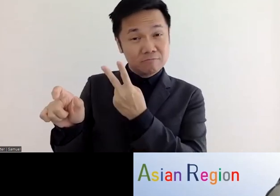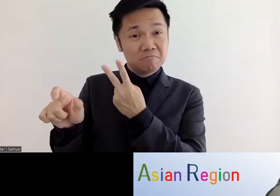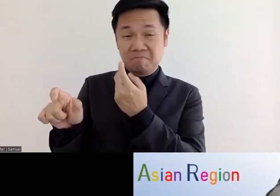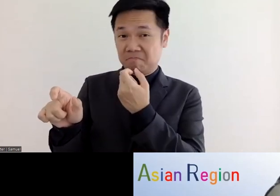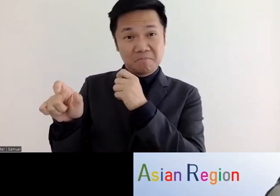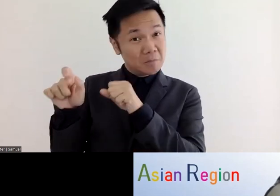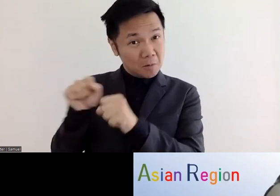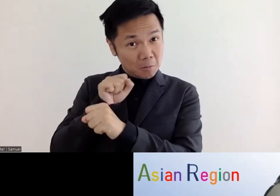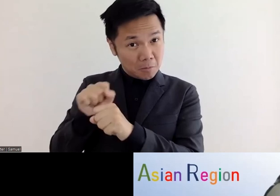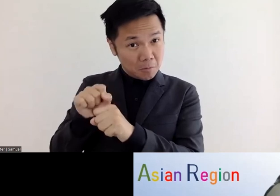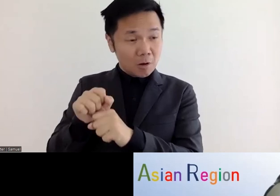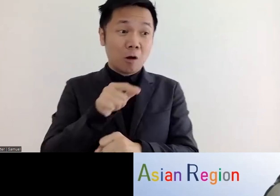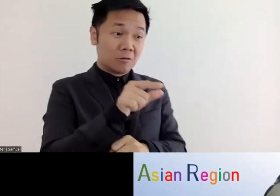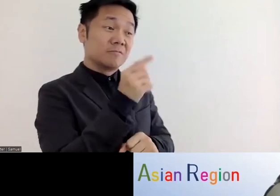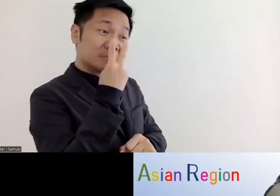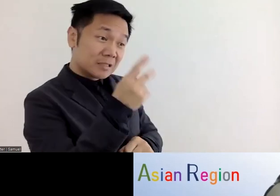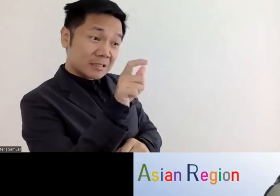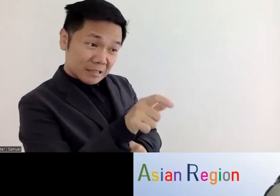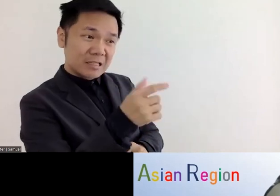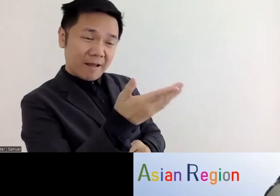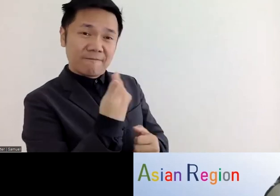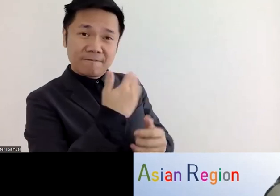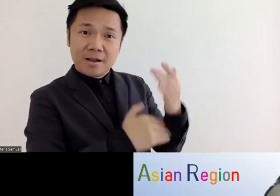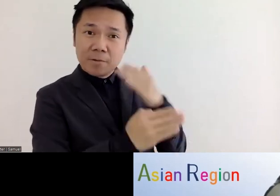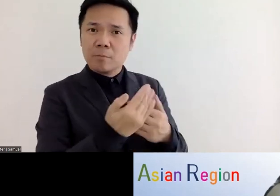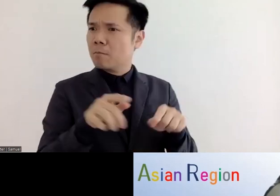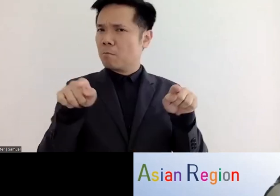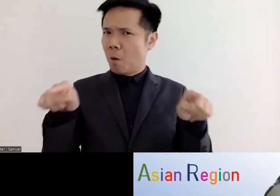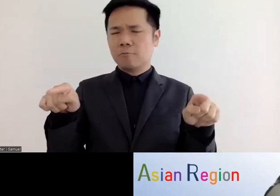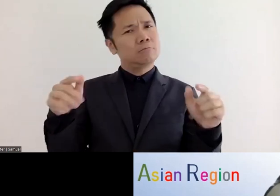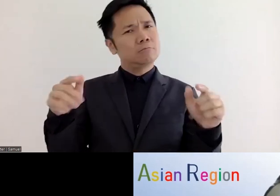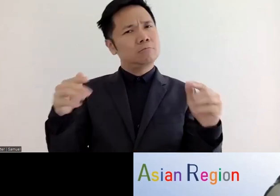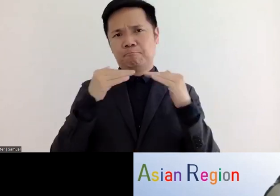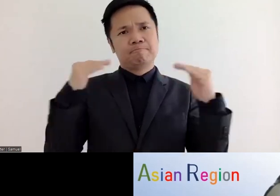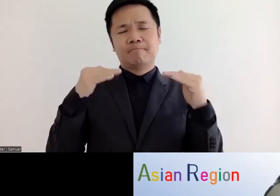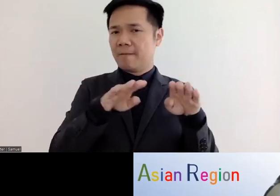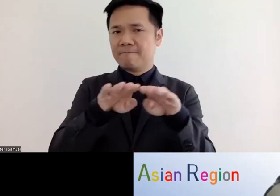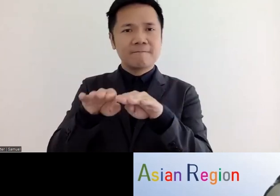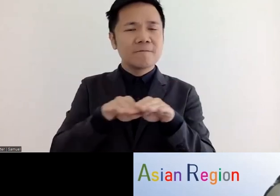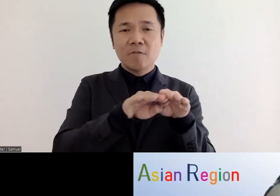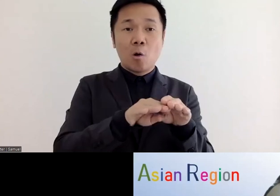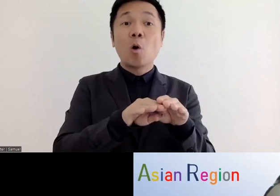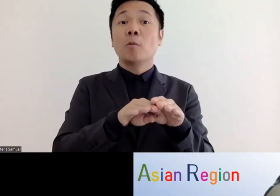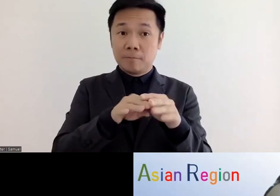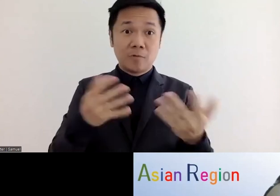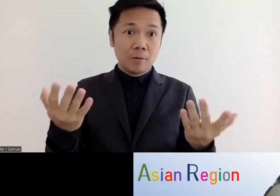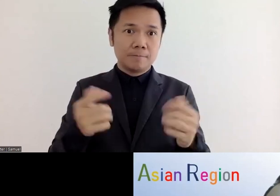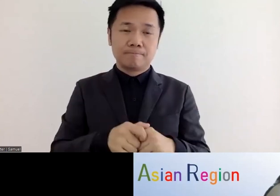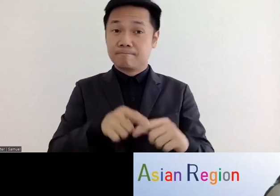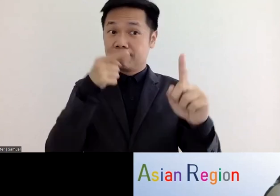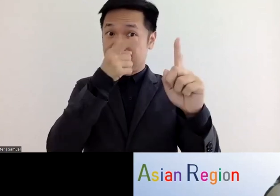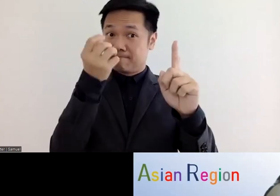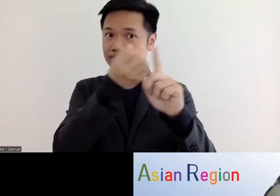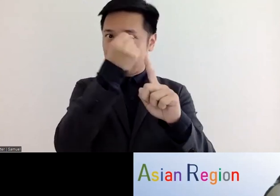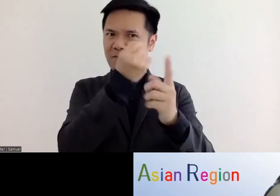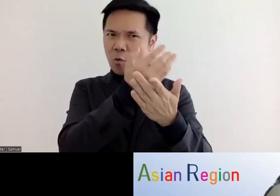they are, should be not left behind for the information, for the equal rights, for the fulfillment of the rights, and